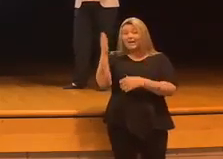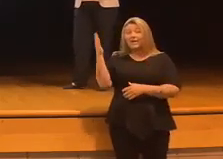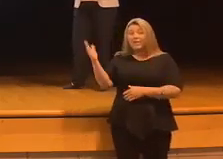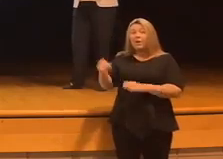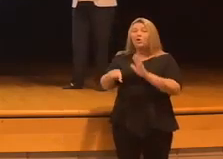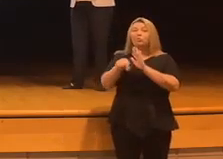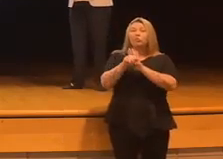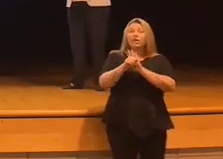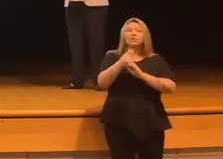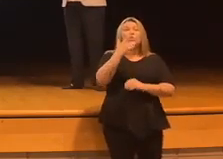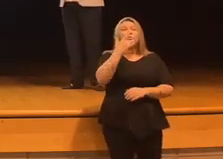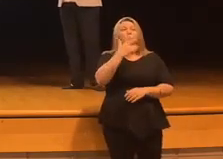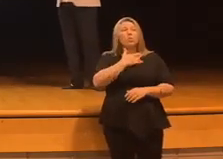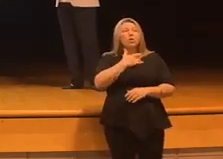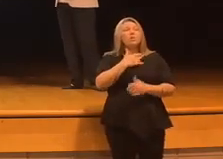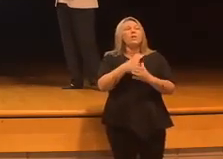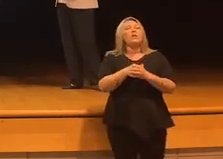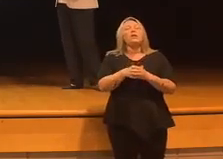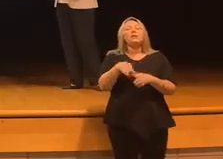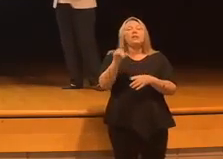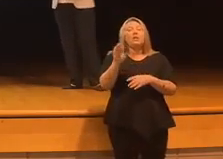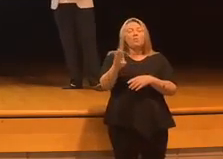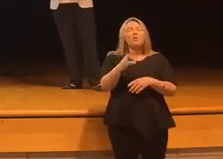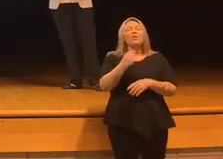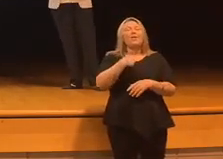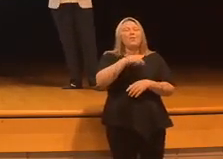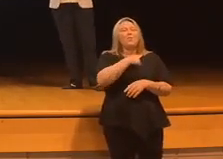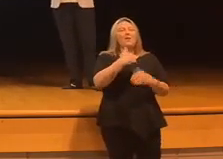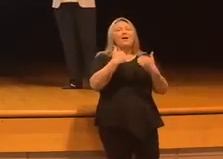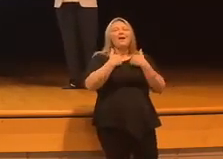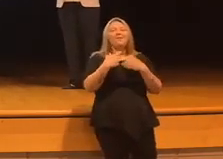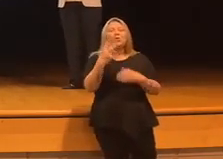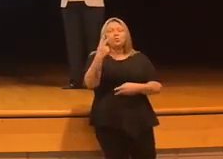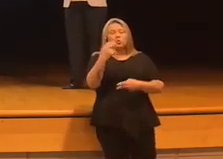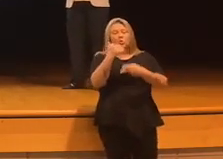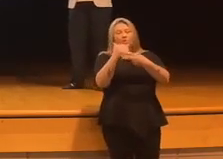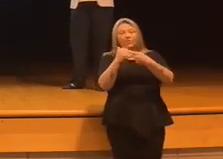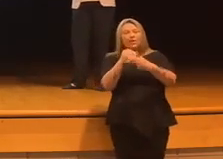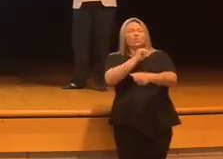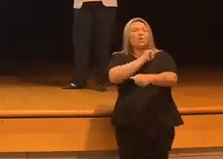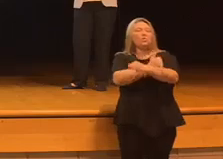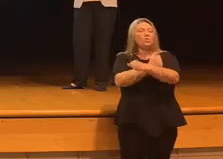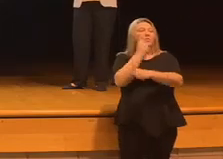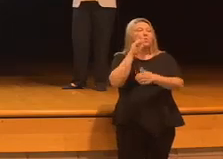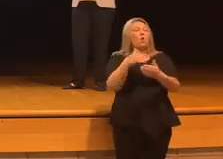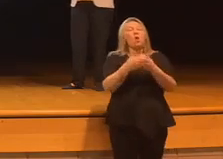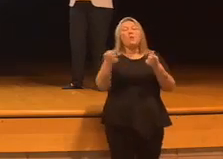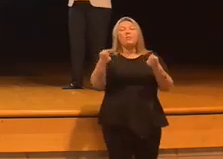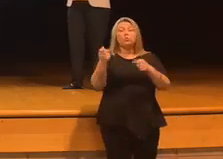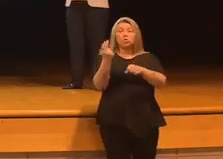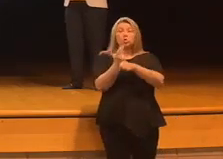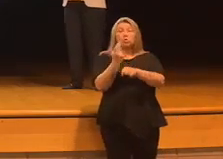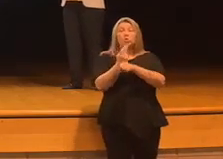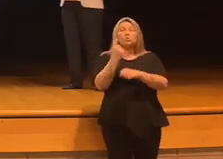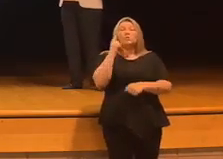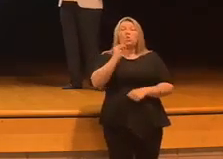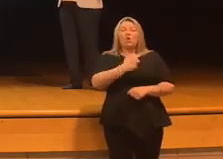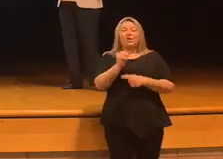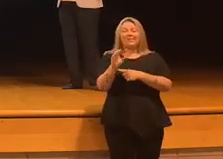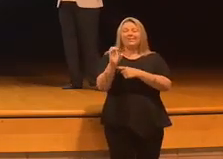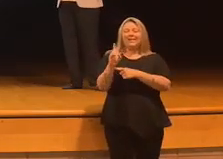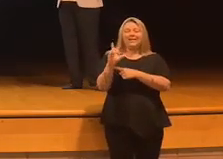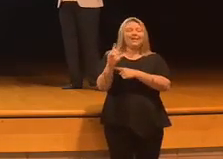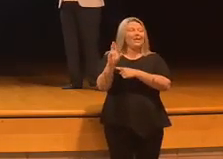of birth, and we have two-factor authentication for all administrative users in NC Ed